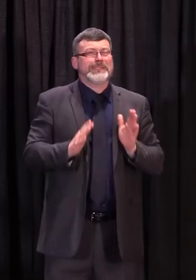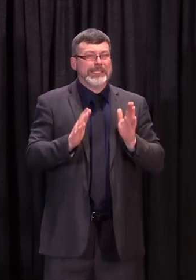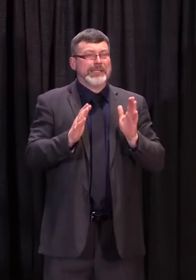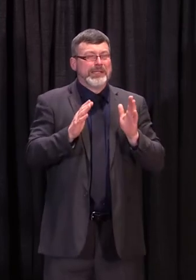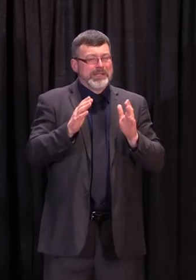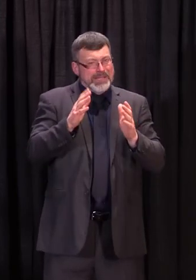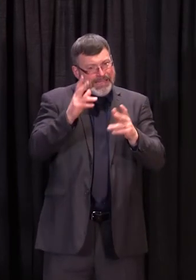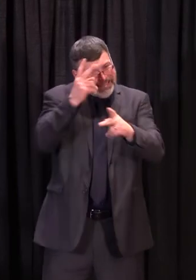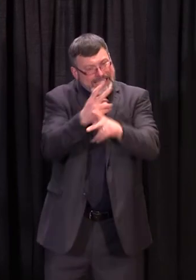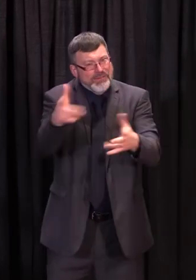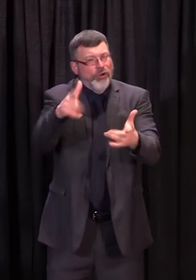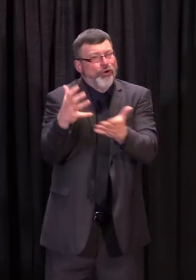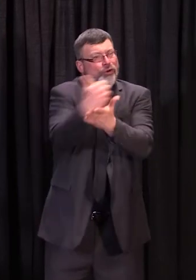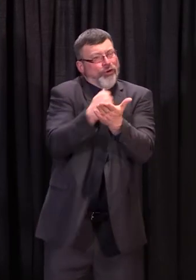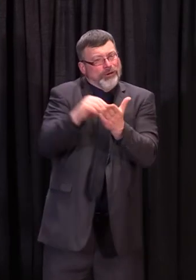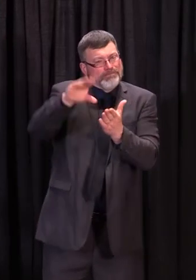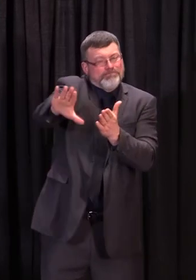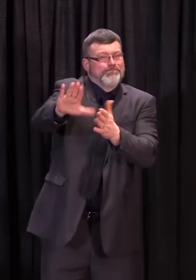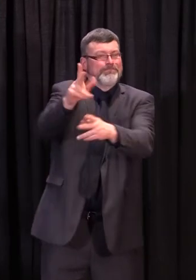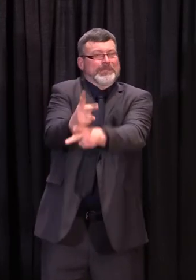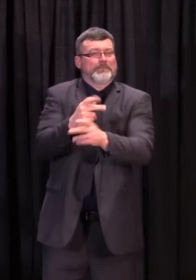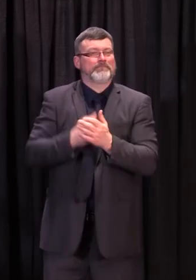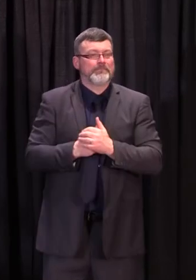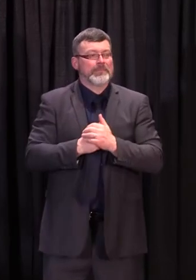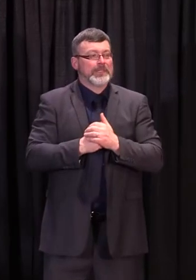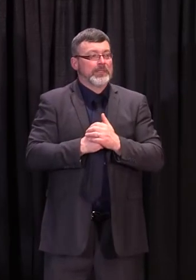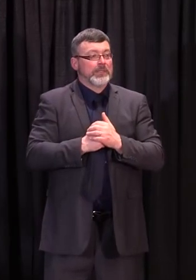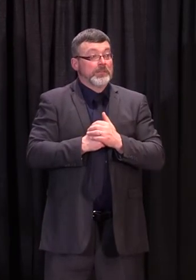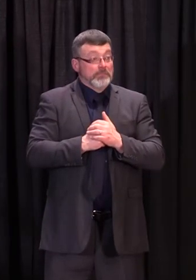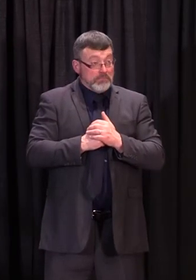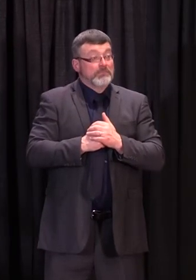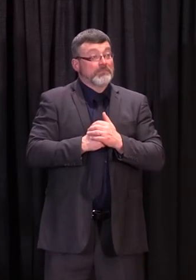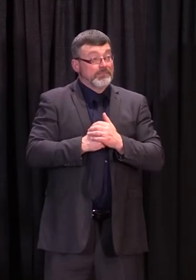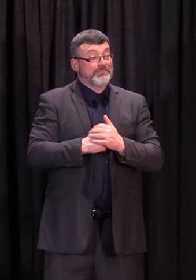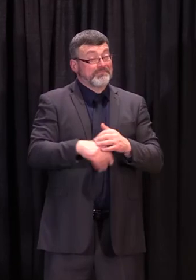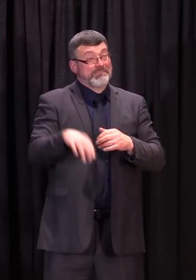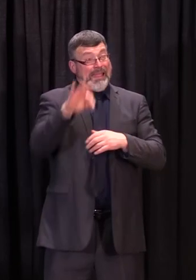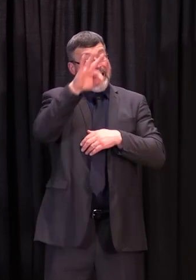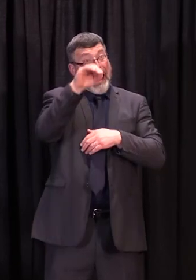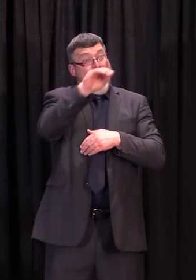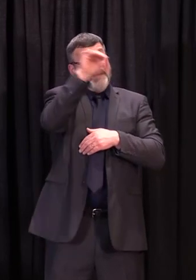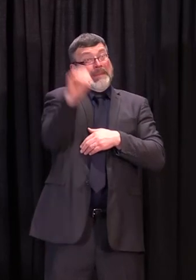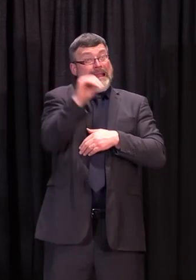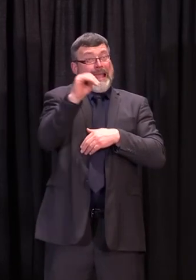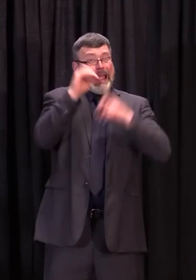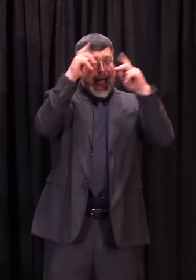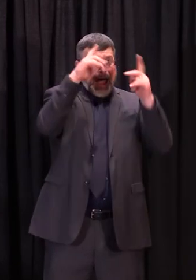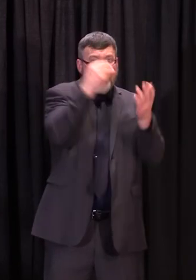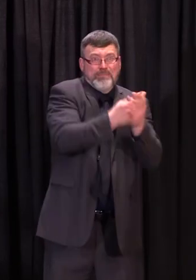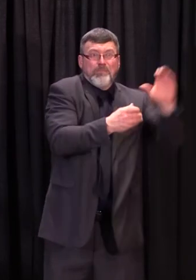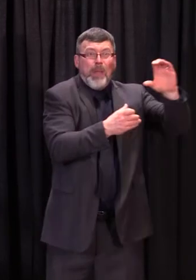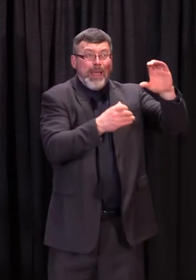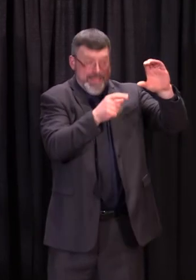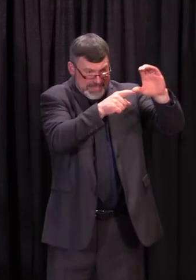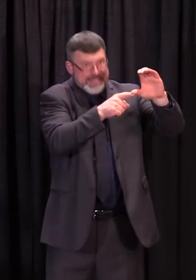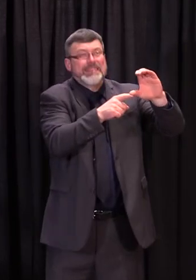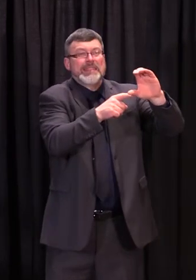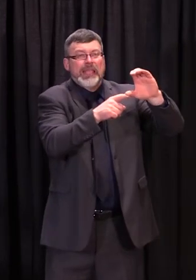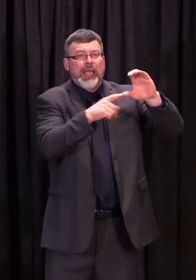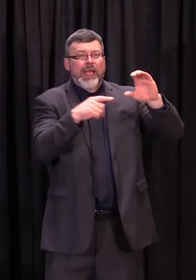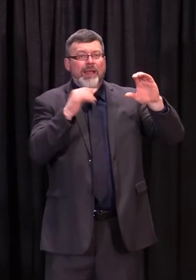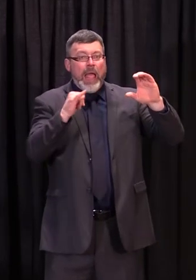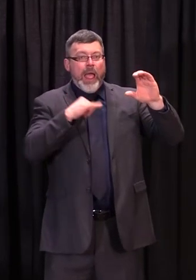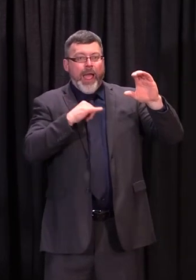And with a $90 million surplus in the education fund, we can provide property taxpayers a